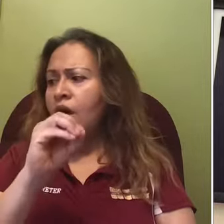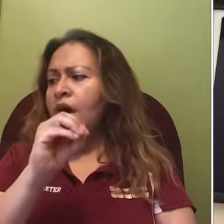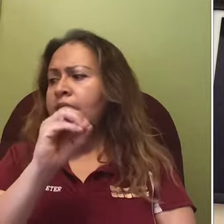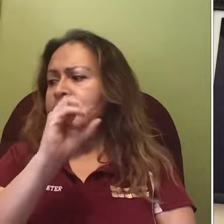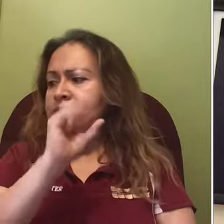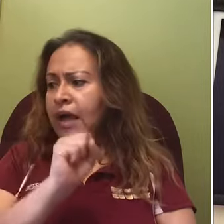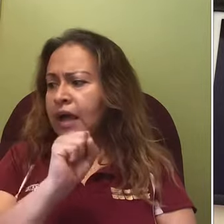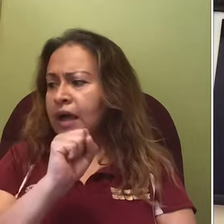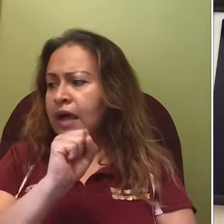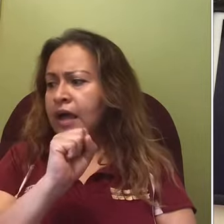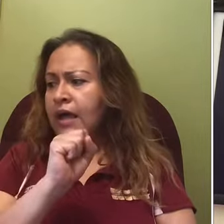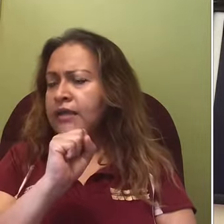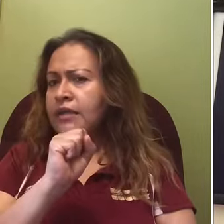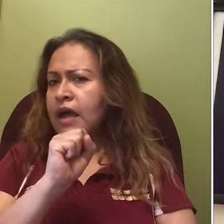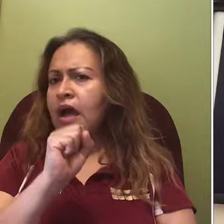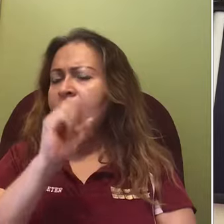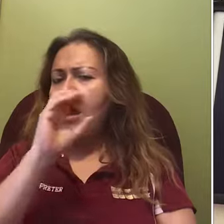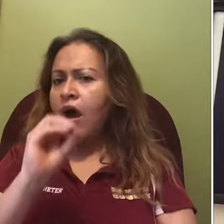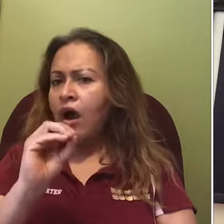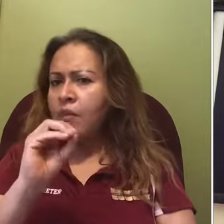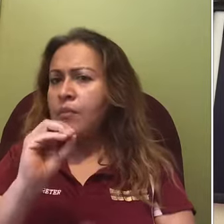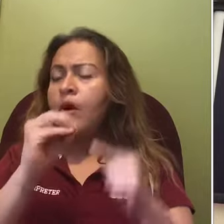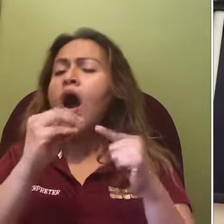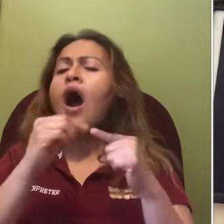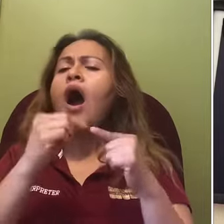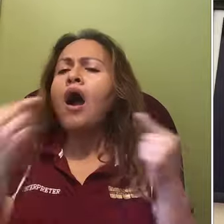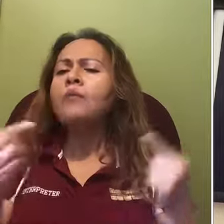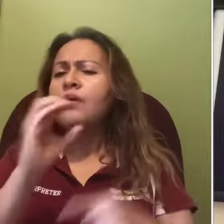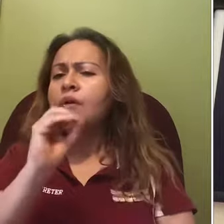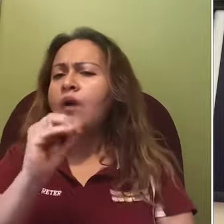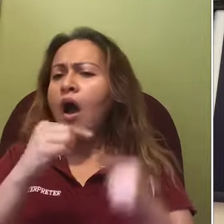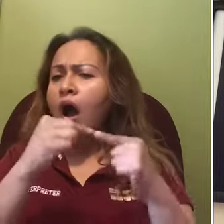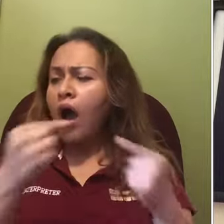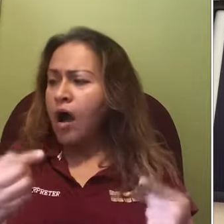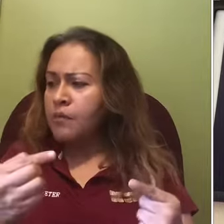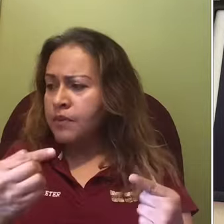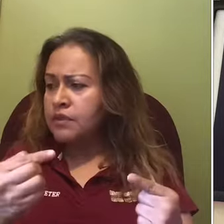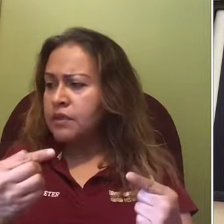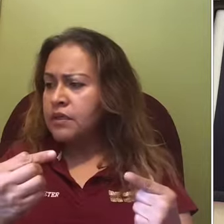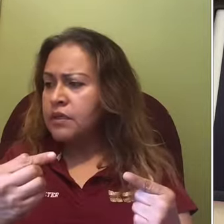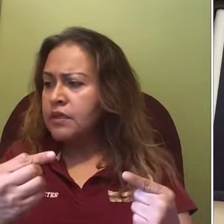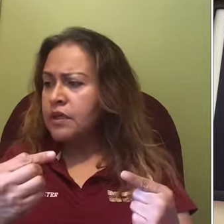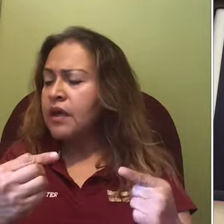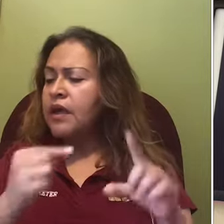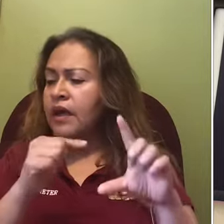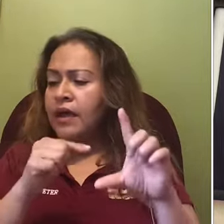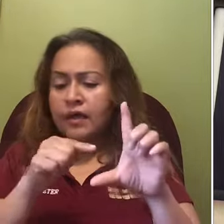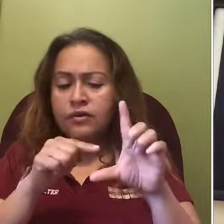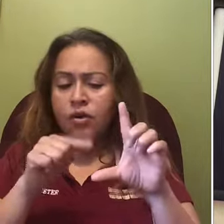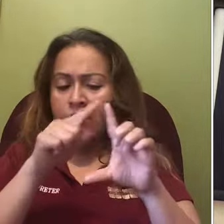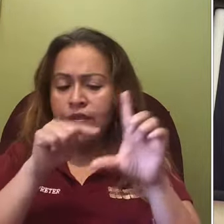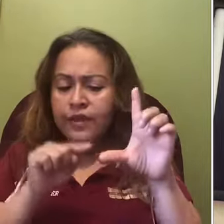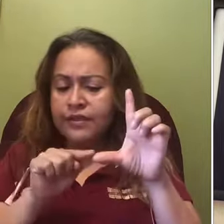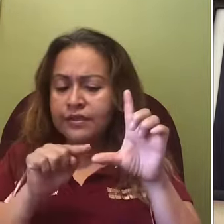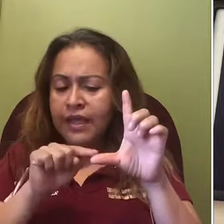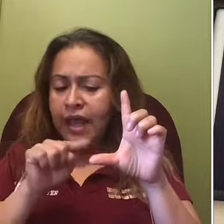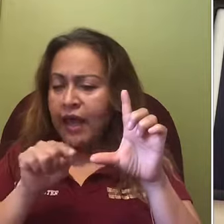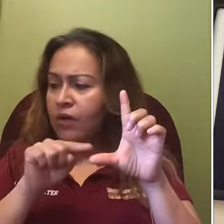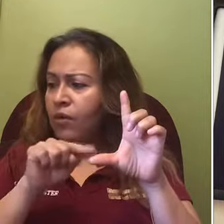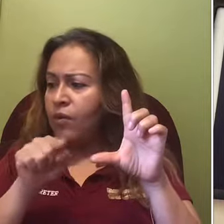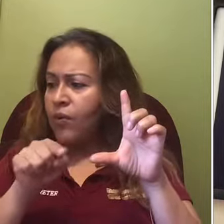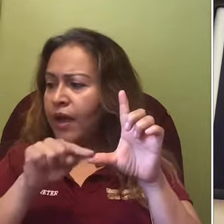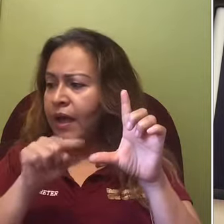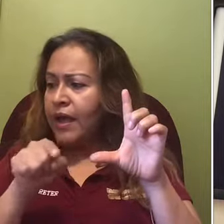sine of theta is equal to the opposite. So what's the opposite side to the angle? So this is our angle right here.